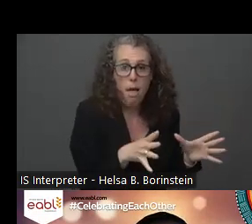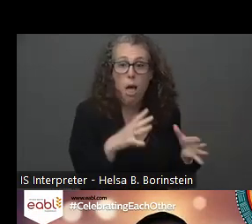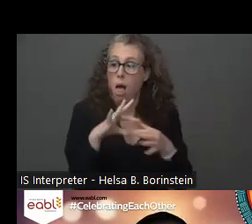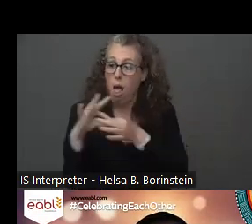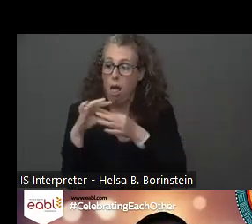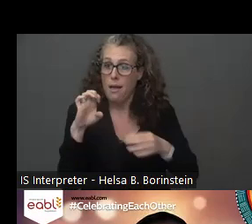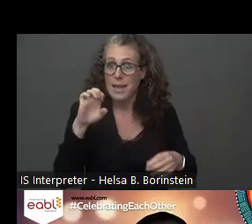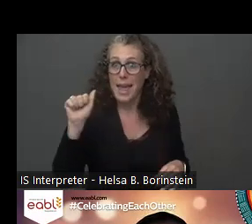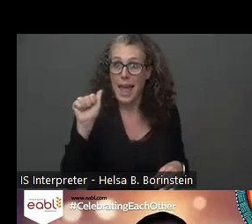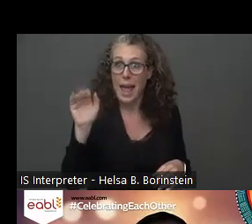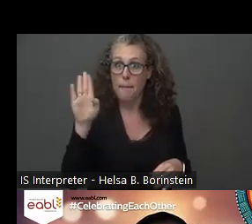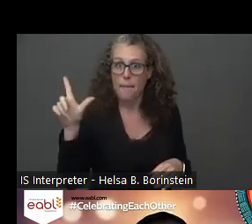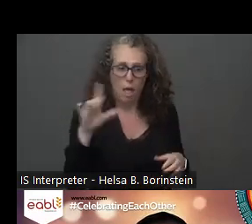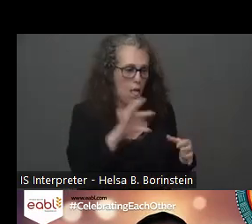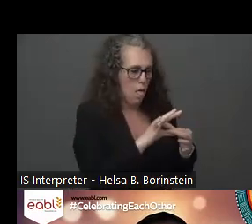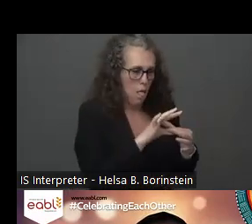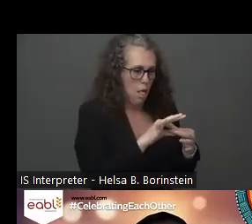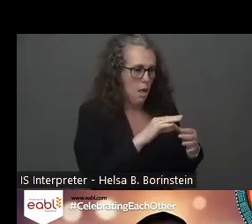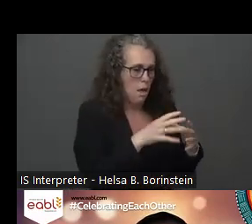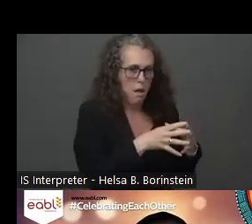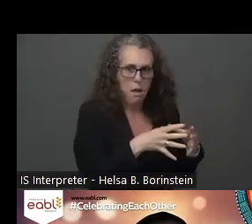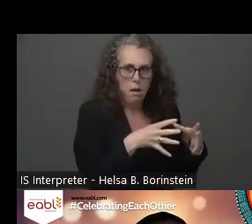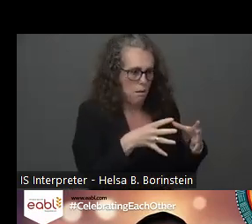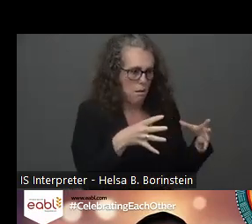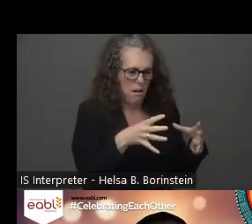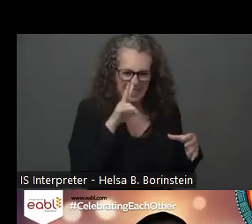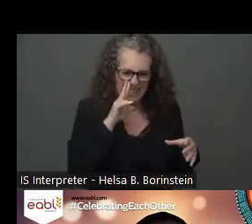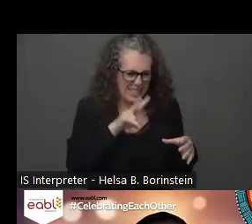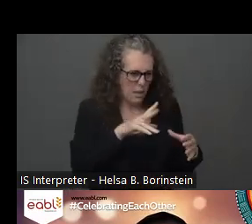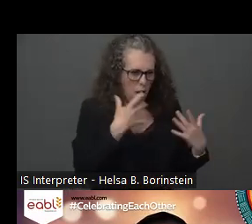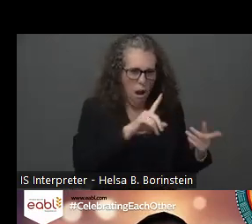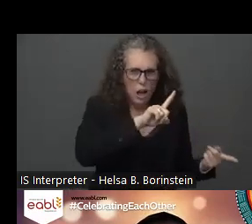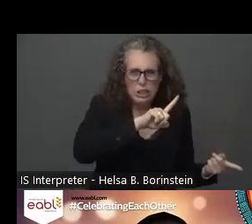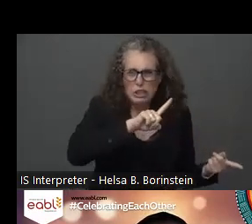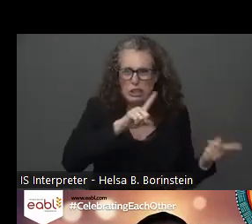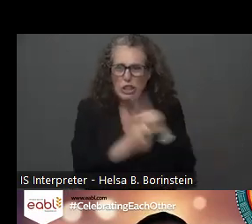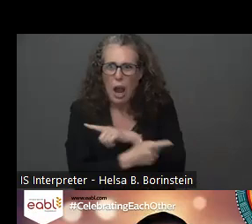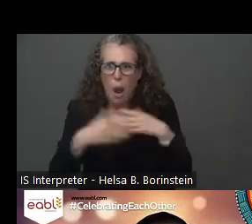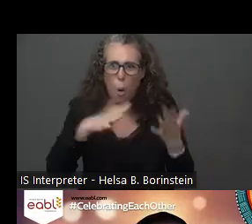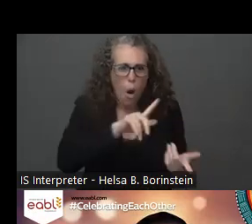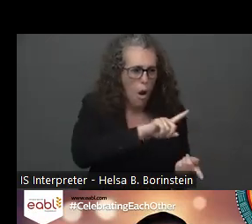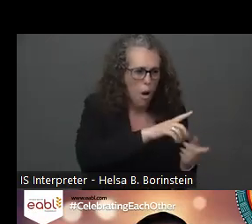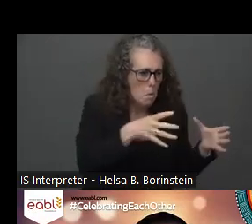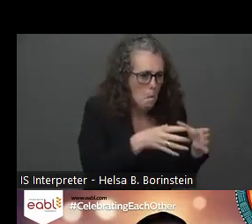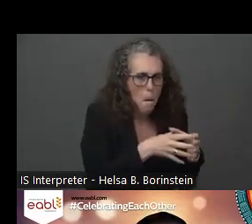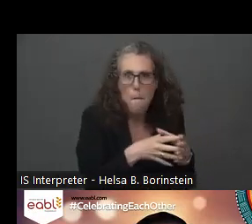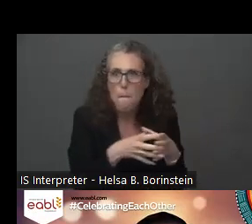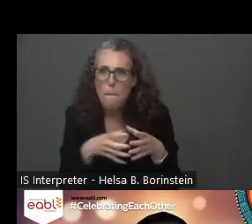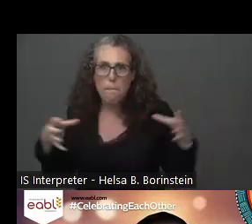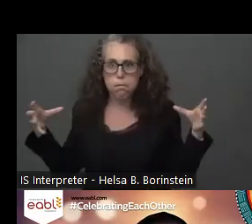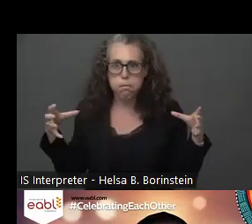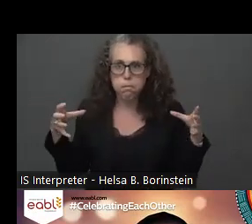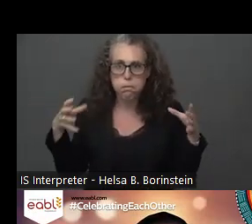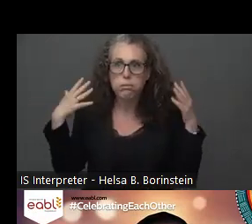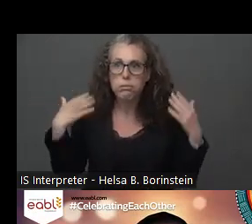pick a specific change that happened to them. And that for me is the biggest joy, because the smallholder farmers